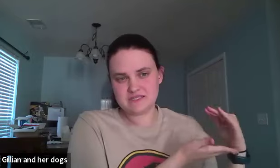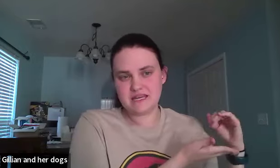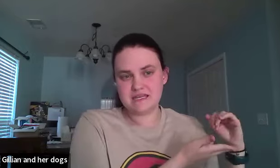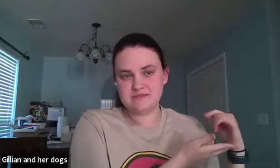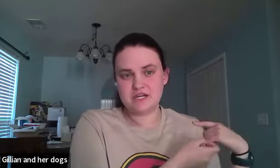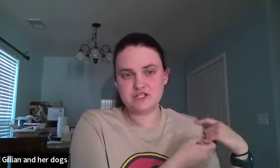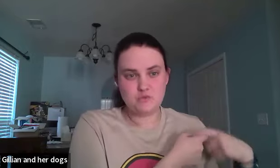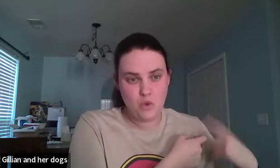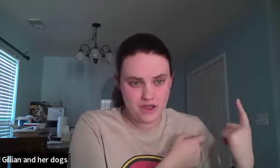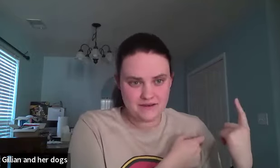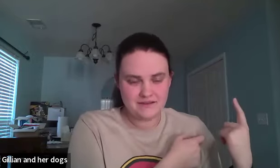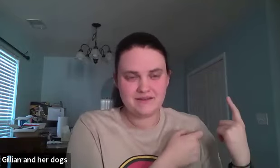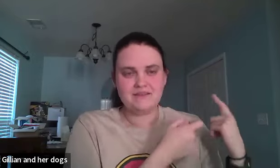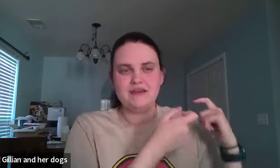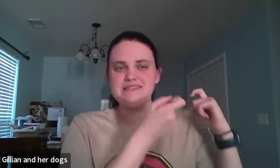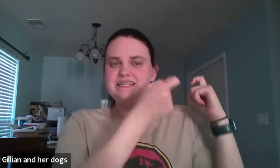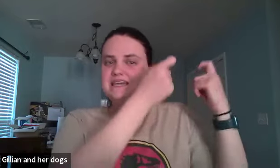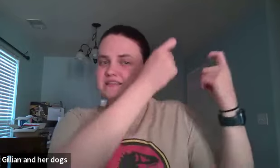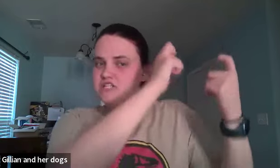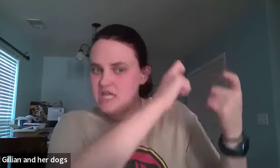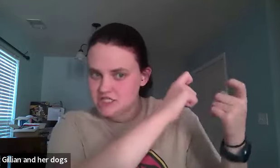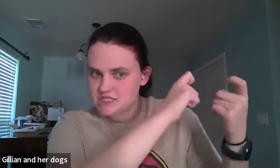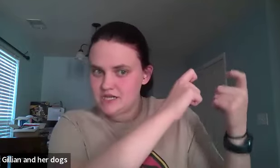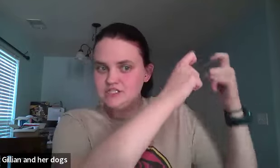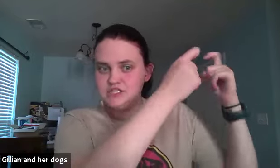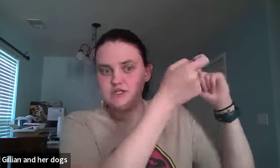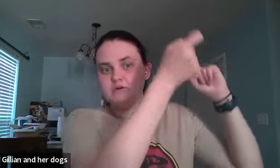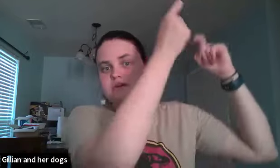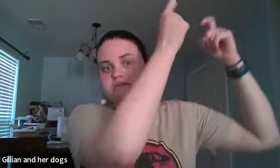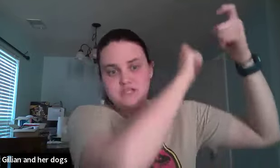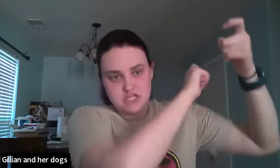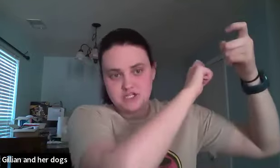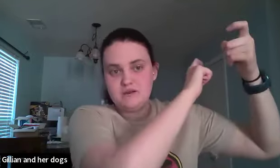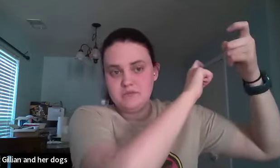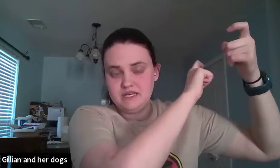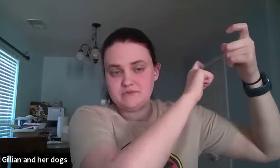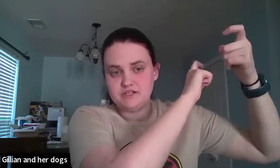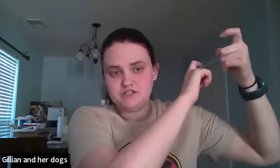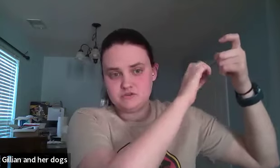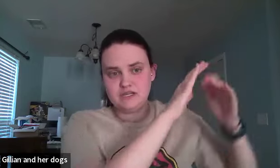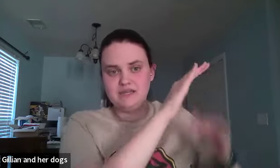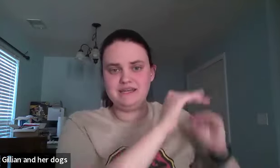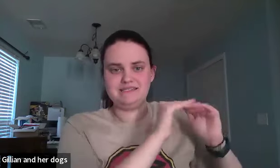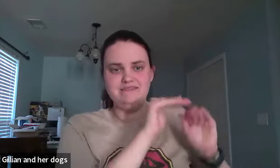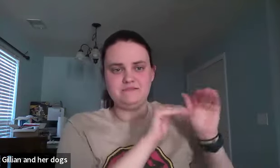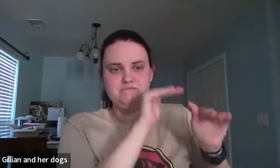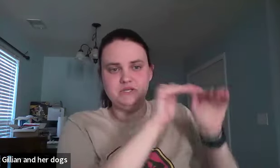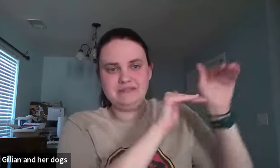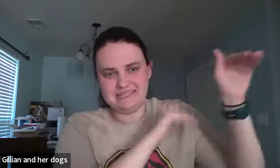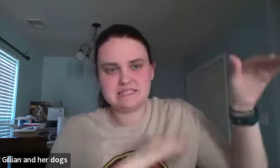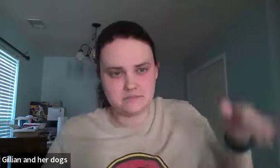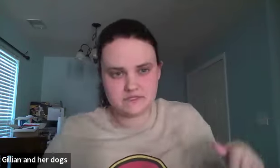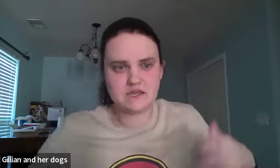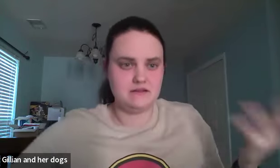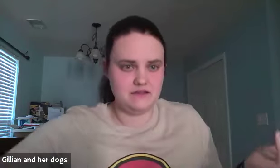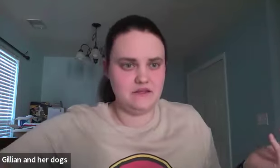in Spanish 1 that slightly change in Spanish 2, or even they change kind of big in Spanish 3, and it's like the building steps kind of thing like